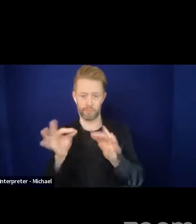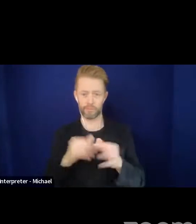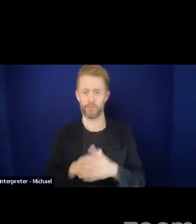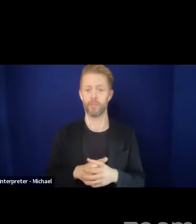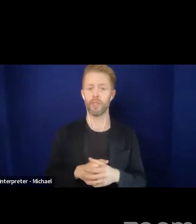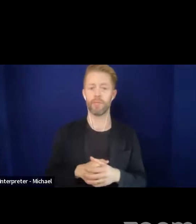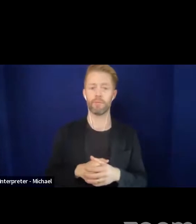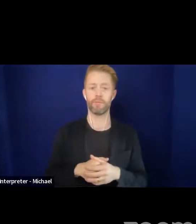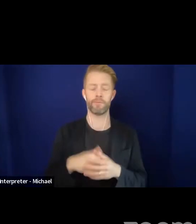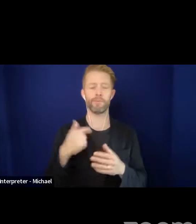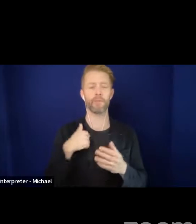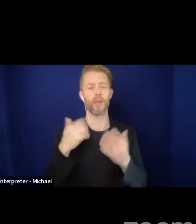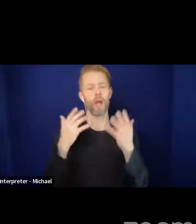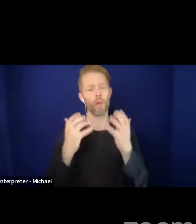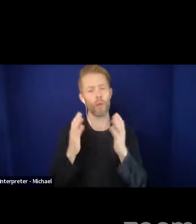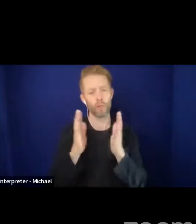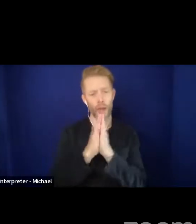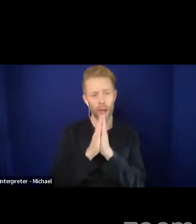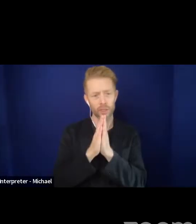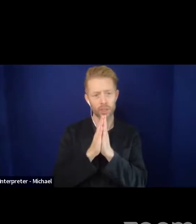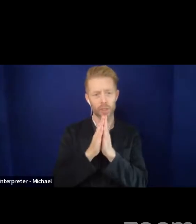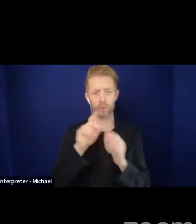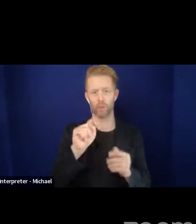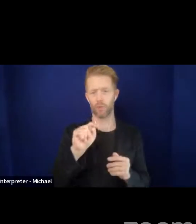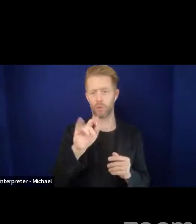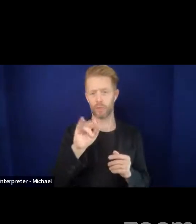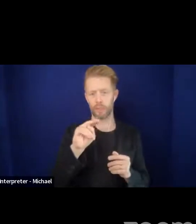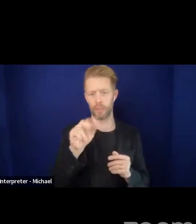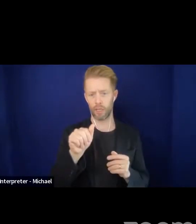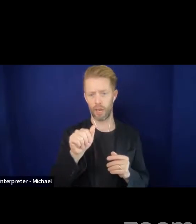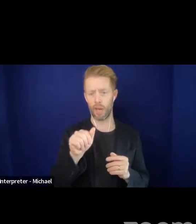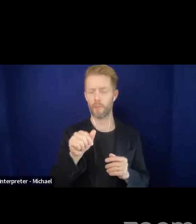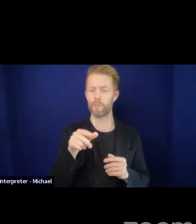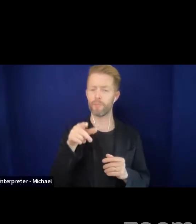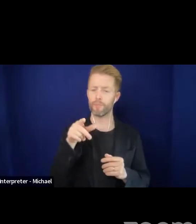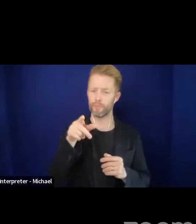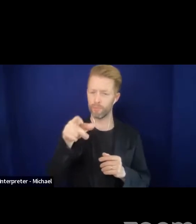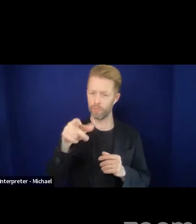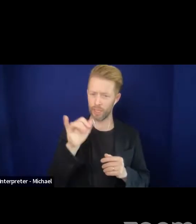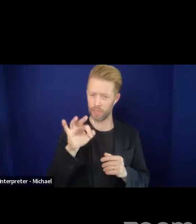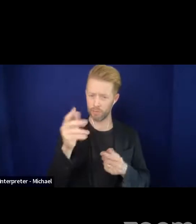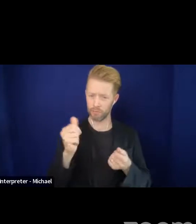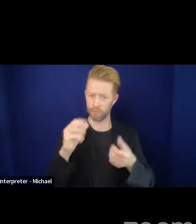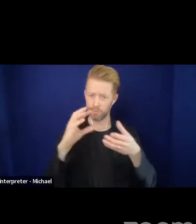to ask you, Tina, if you could tell us with this surveillance,